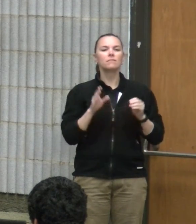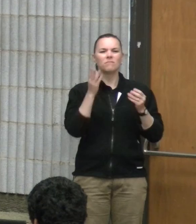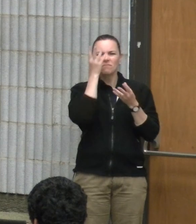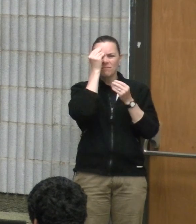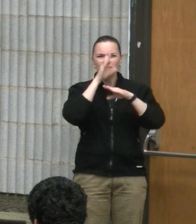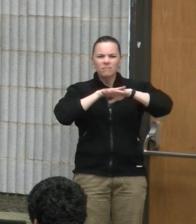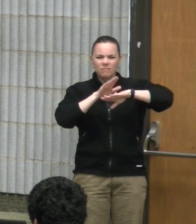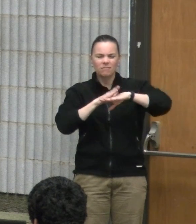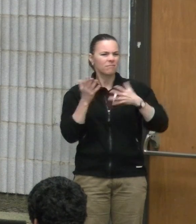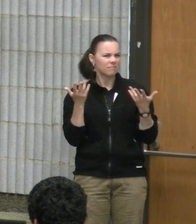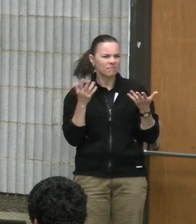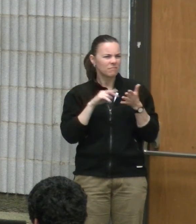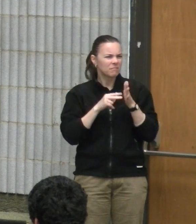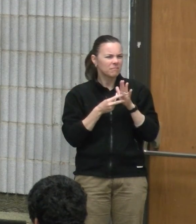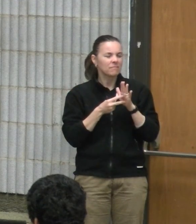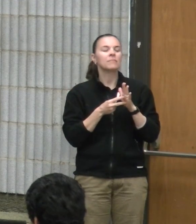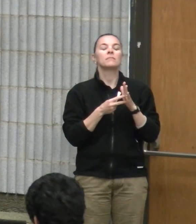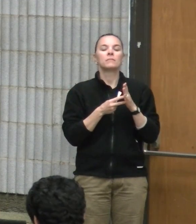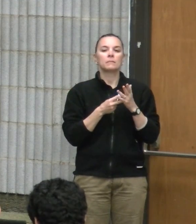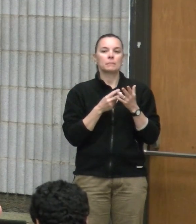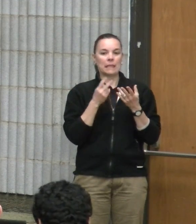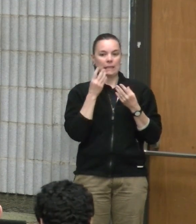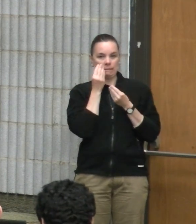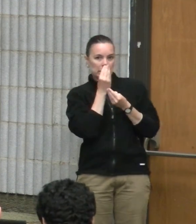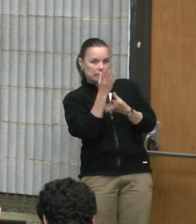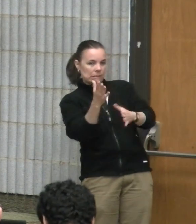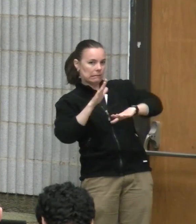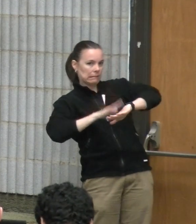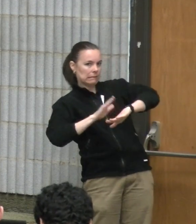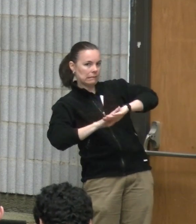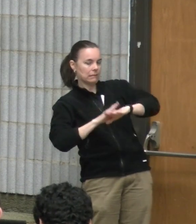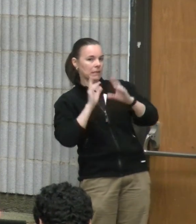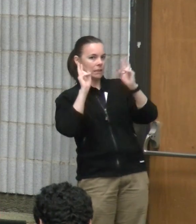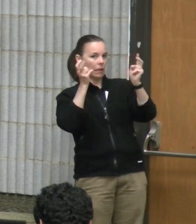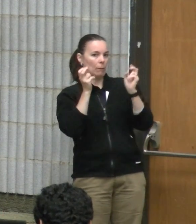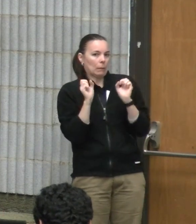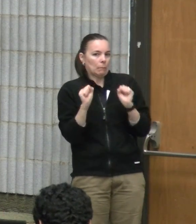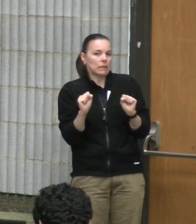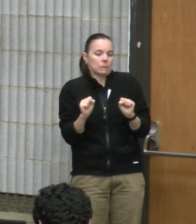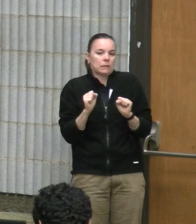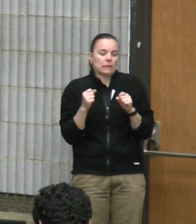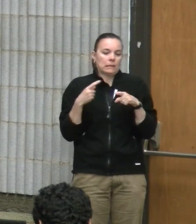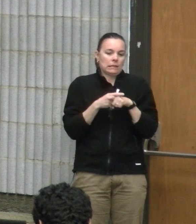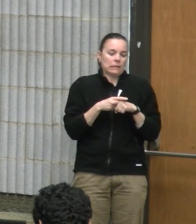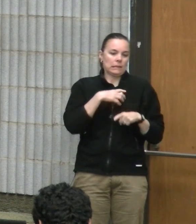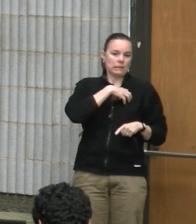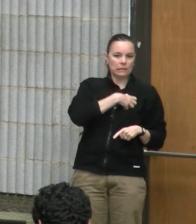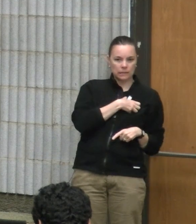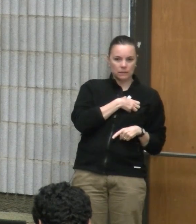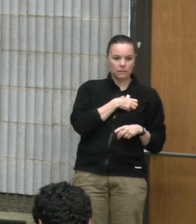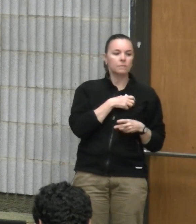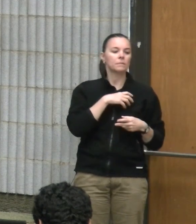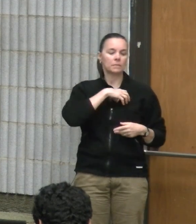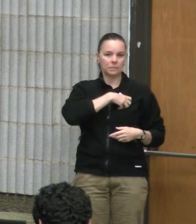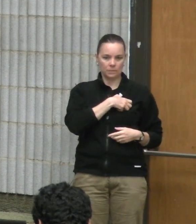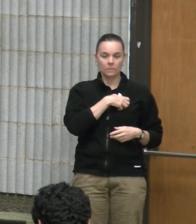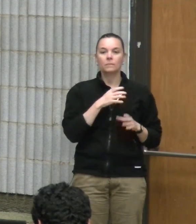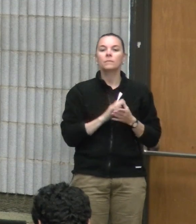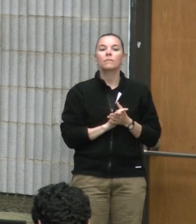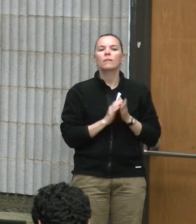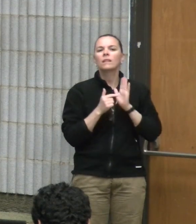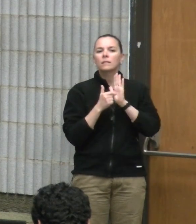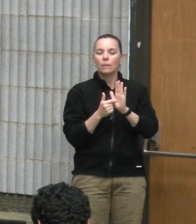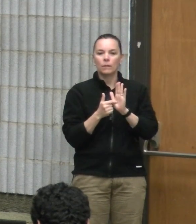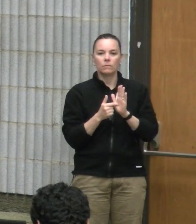is a notification that what follows is a sensitive topic with which it may be difficult for some to engage. Examples of this are, so